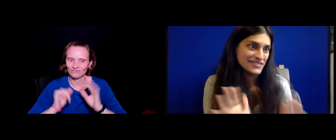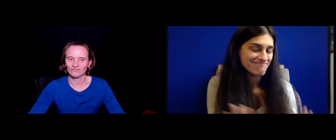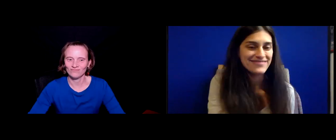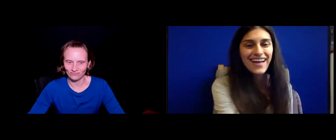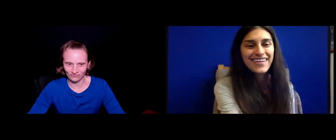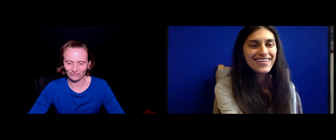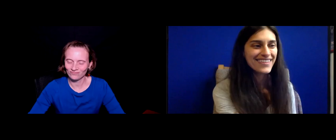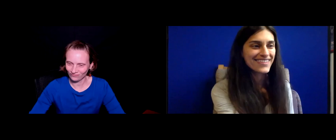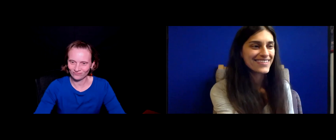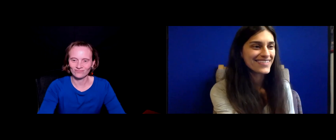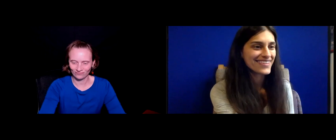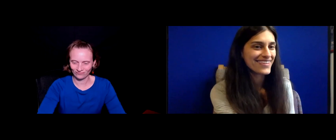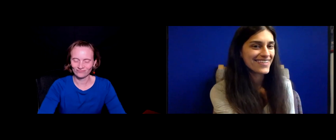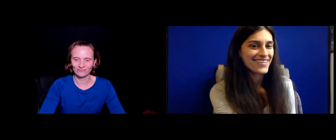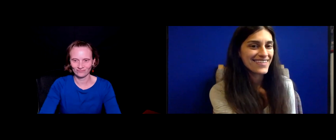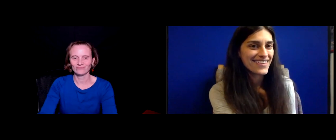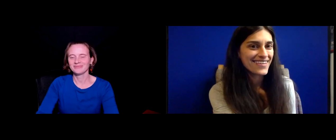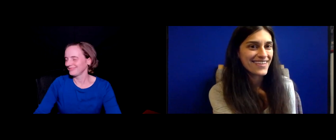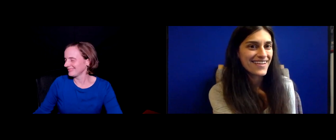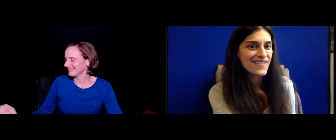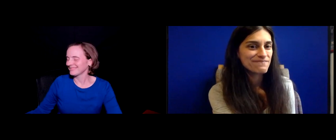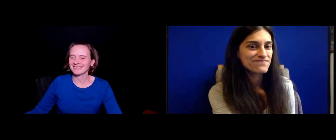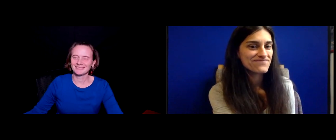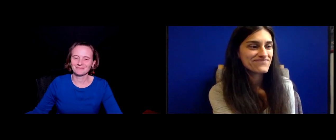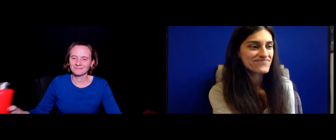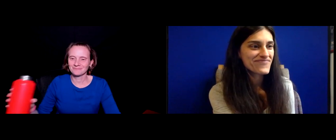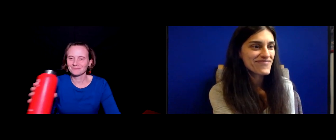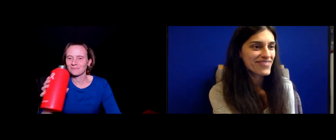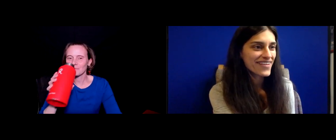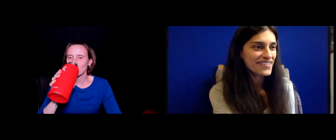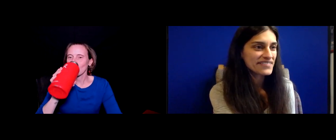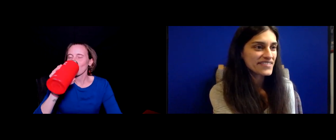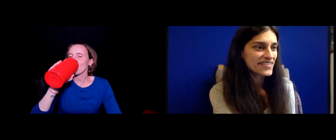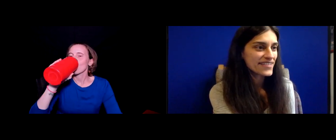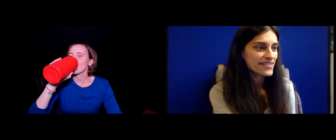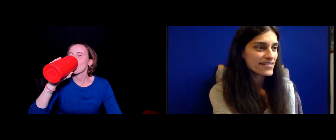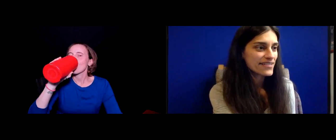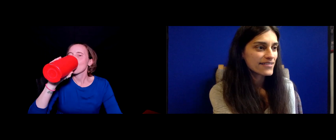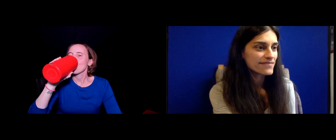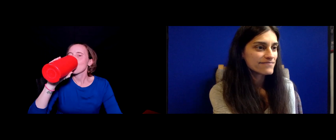came back on. I'm so thankful it's holding on through this Facebook Live.